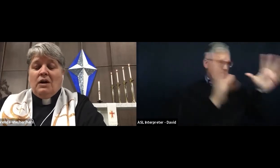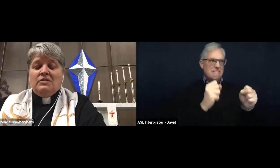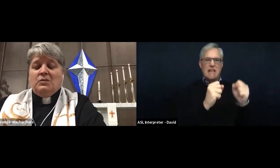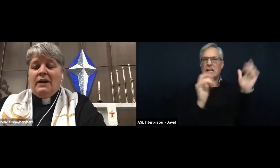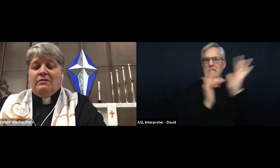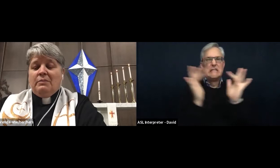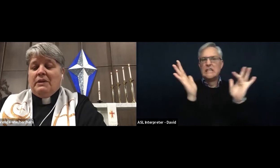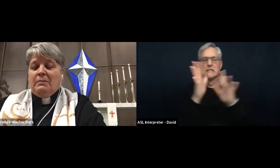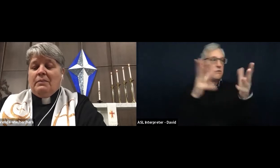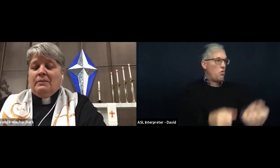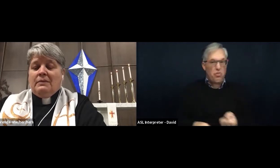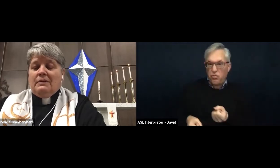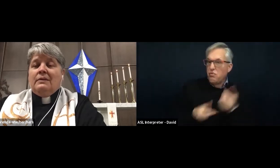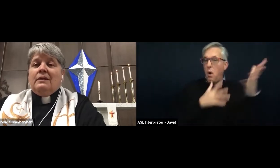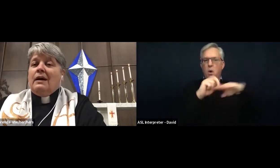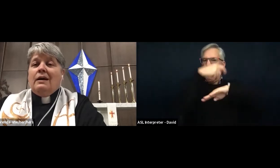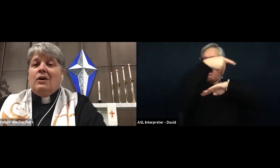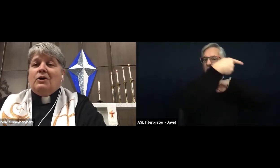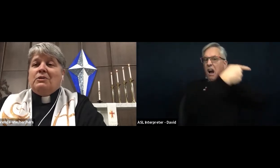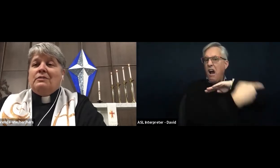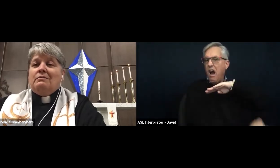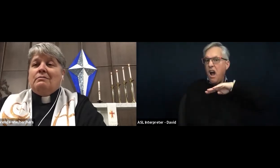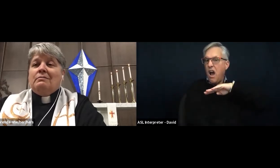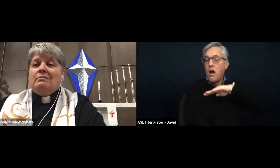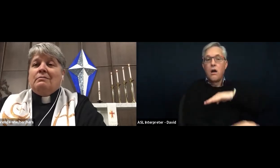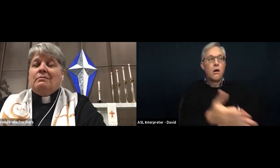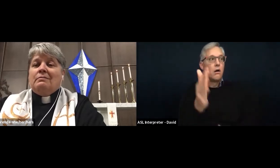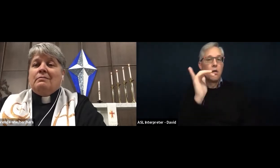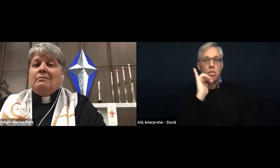simply walks away from them, unharmed.